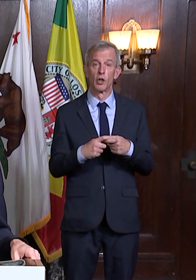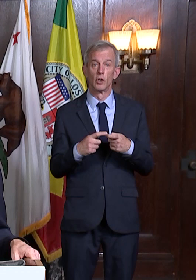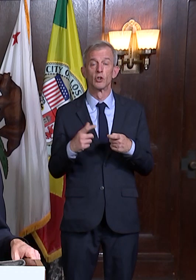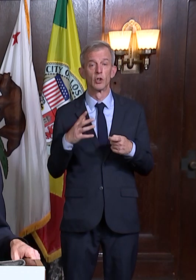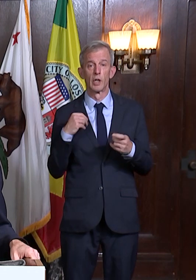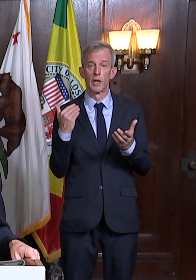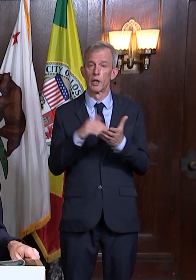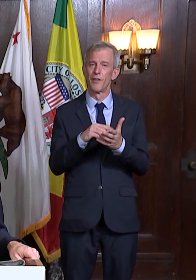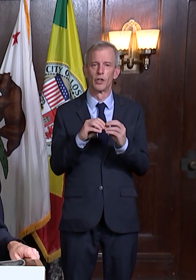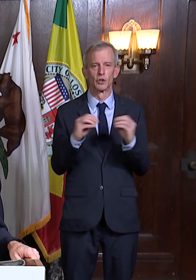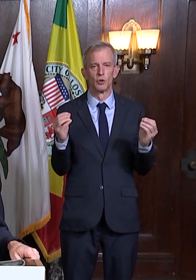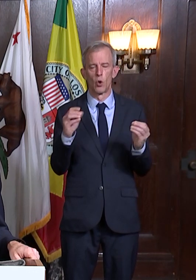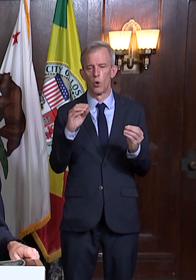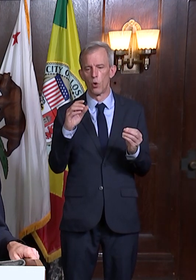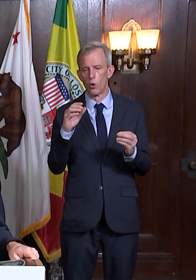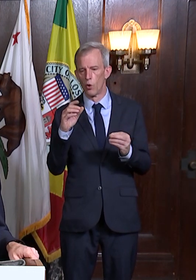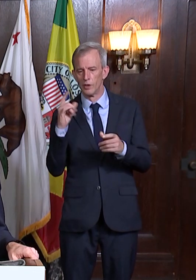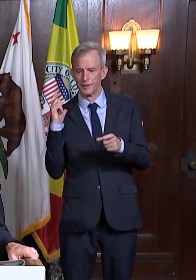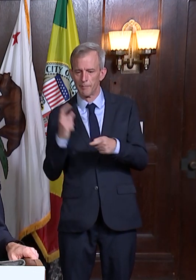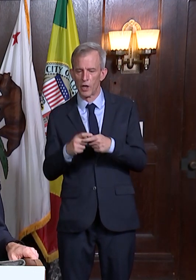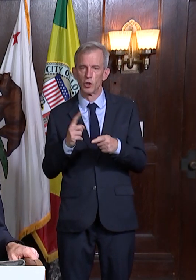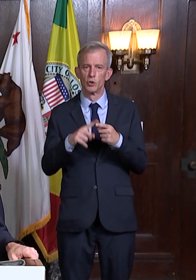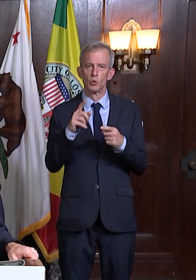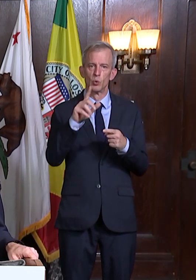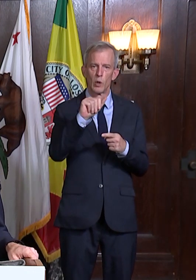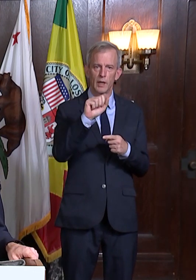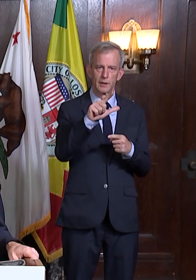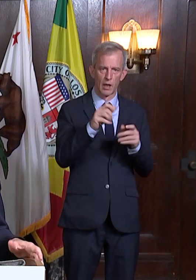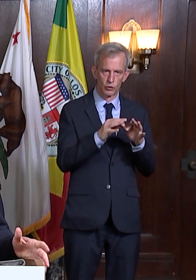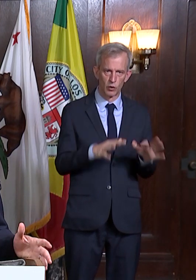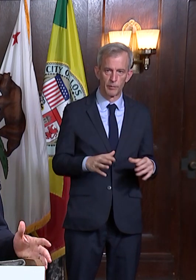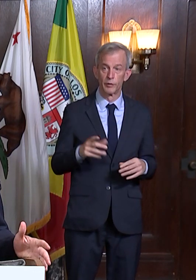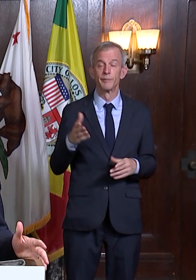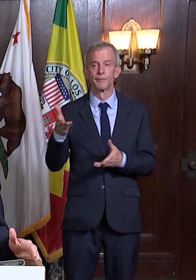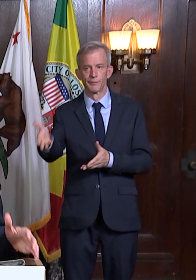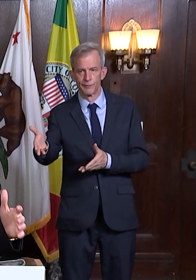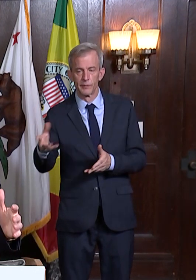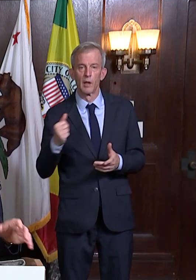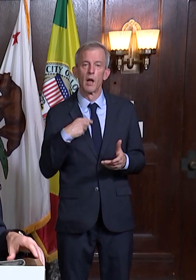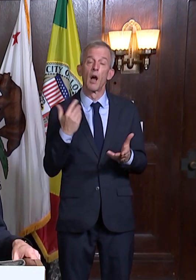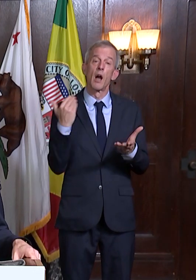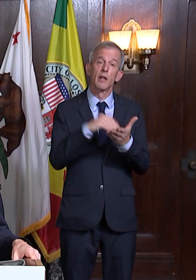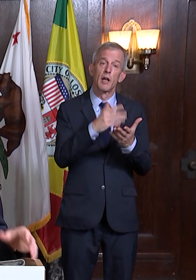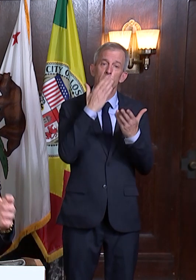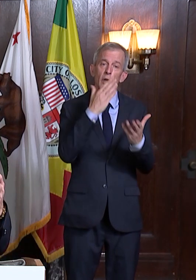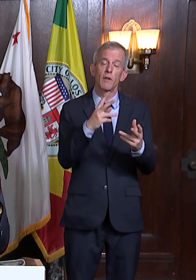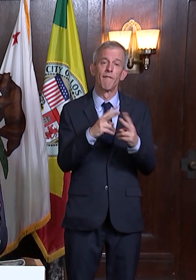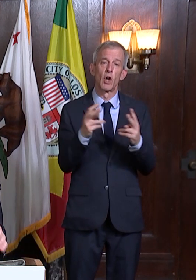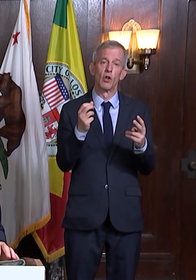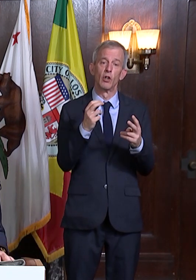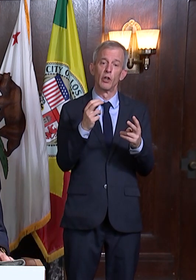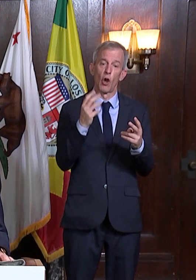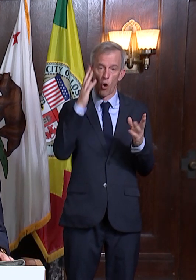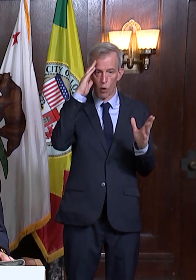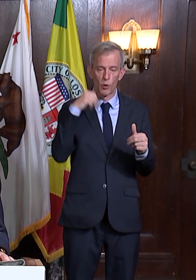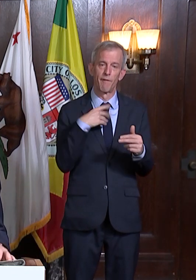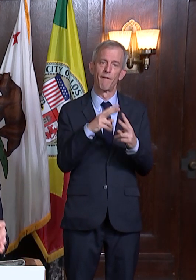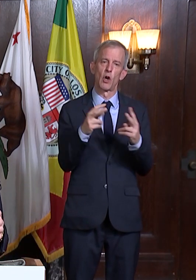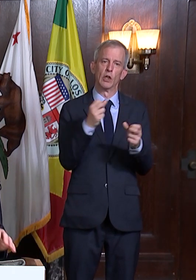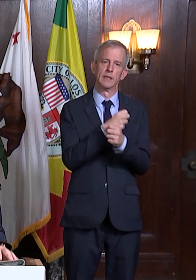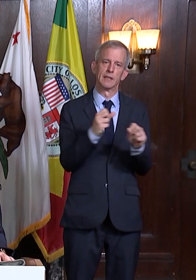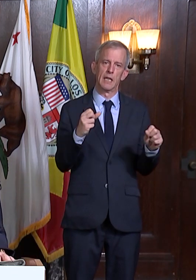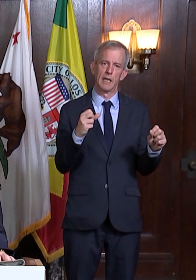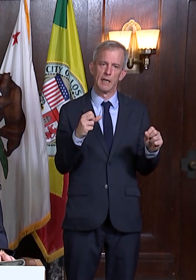again, everybody. I wish everybody a very happy and safe Thanksgiving. Protect your families. Thank you for all you're doing. Help us reach out to others